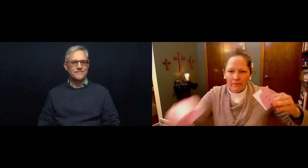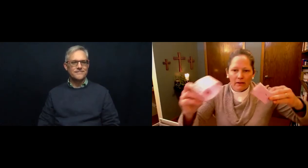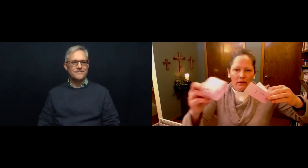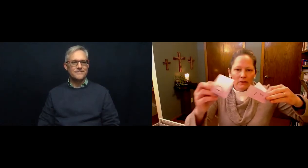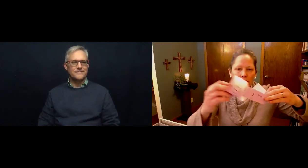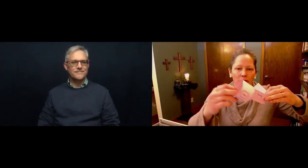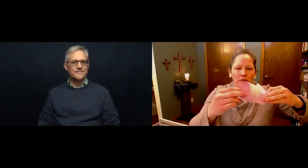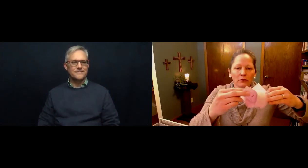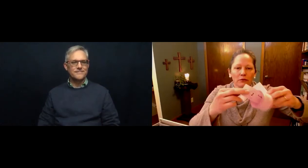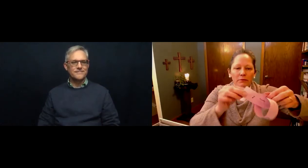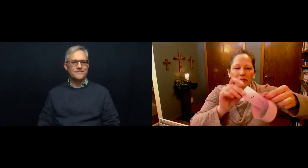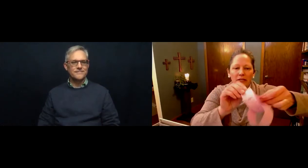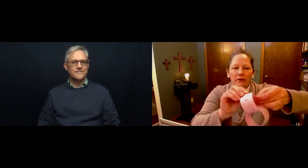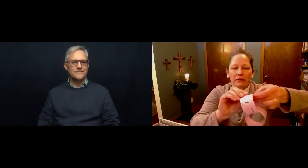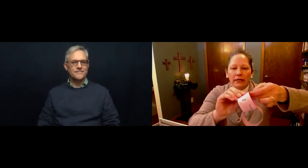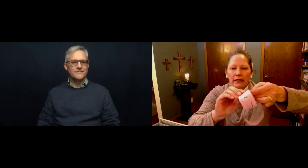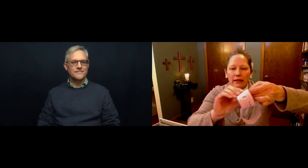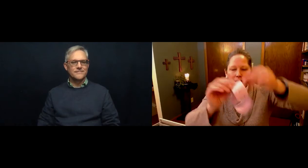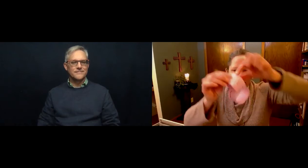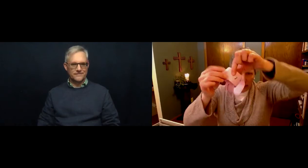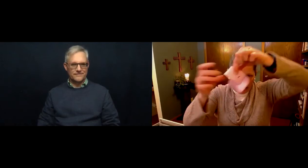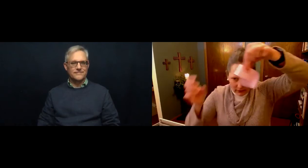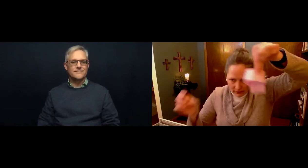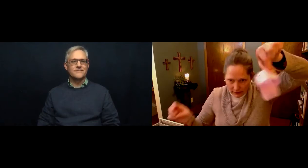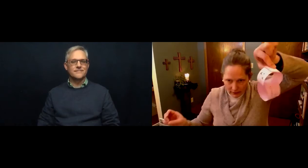Okay, and then you just loop them together like that.